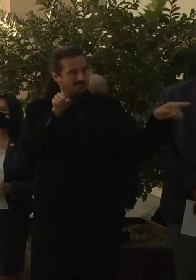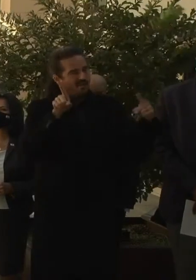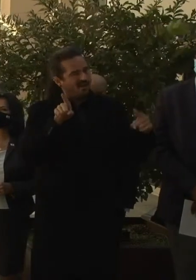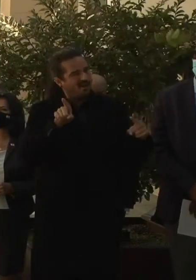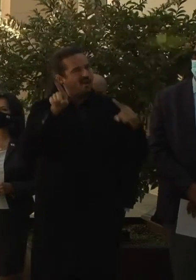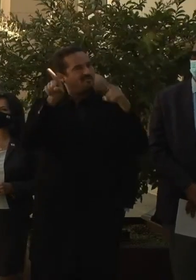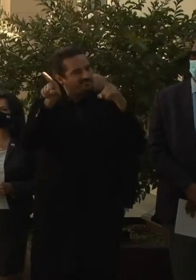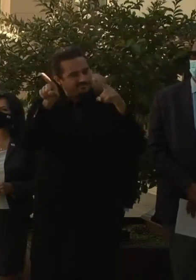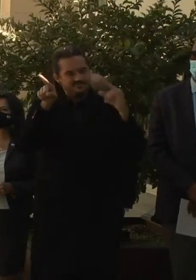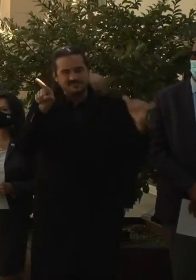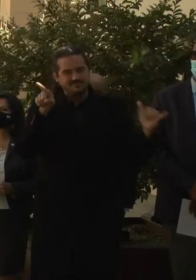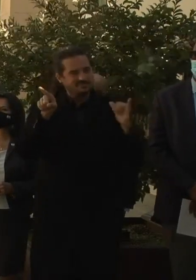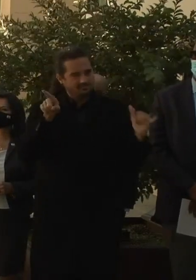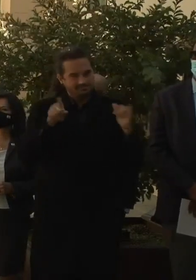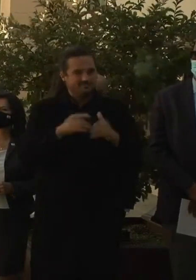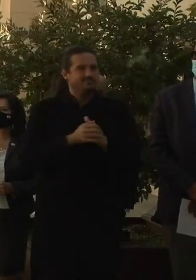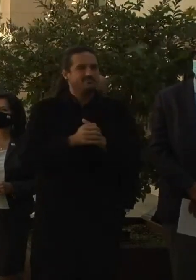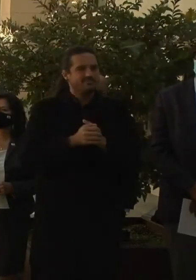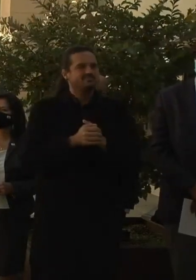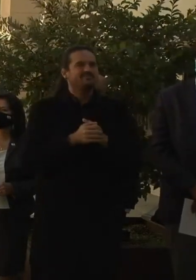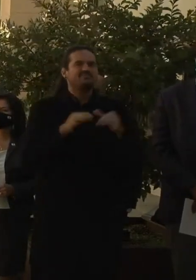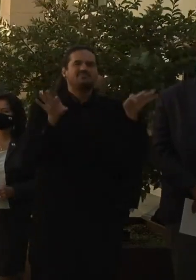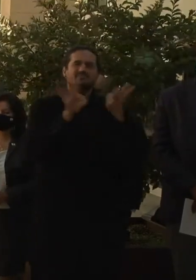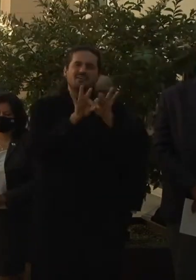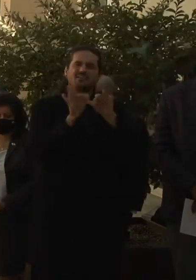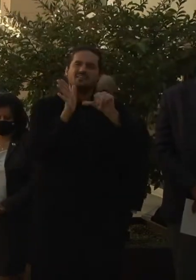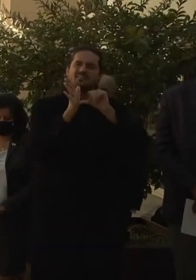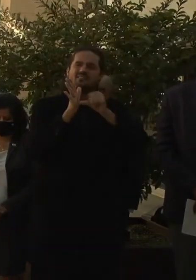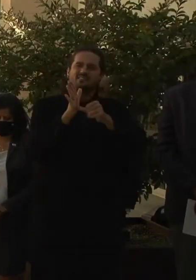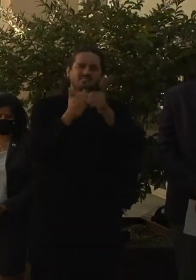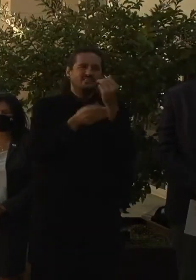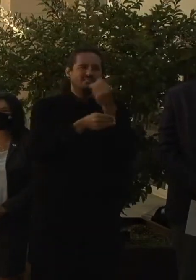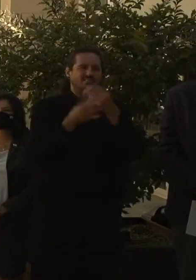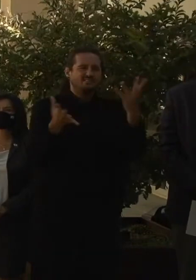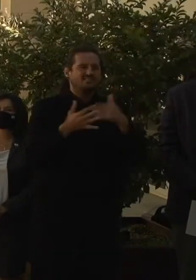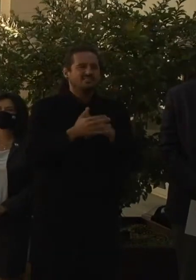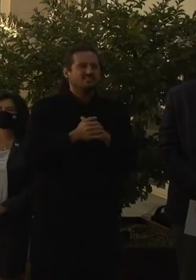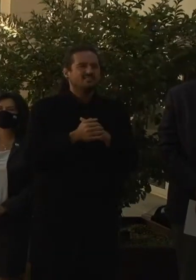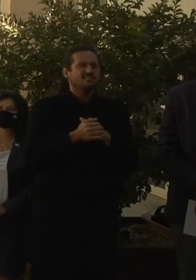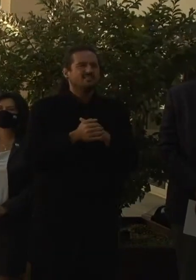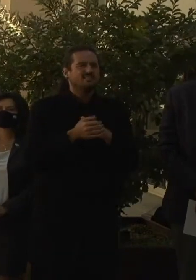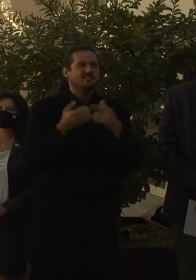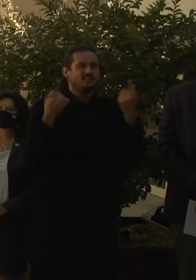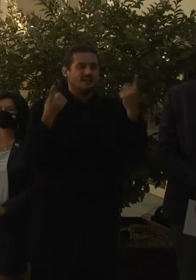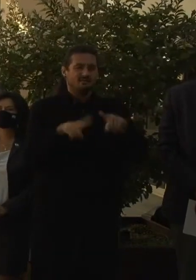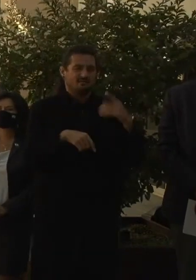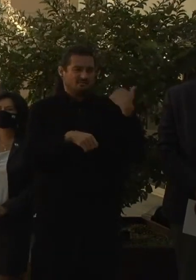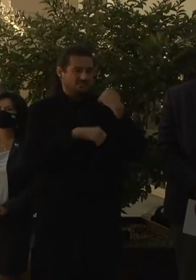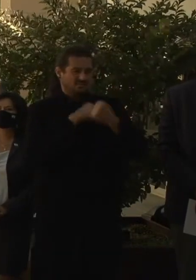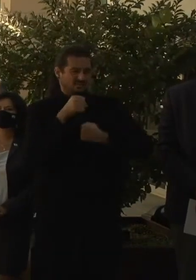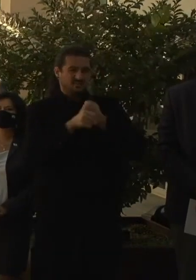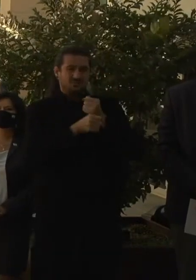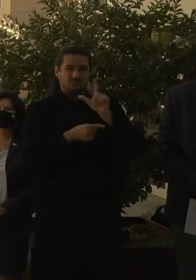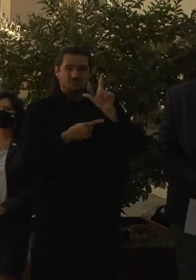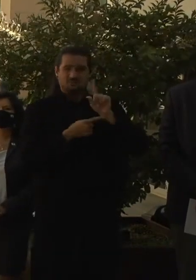all across this country, this concern of what occurred in 2020 in particular, and continues to